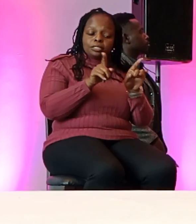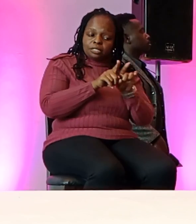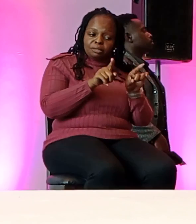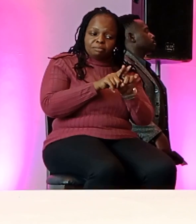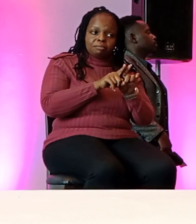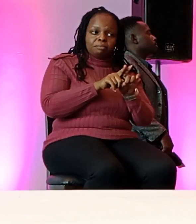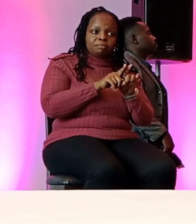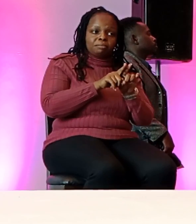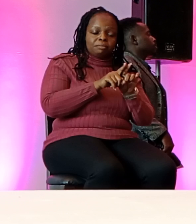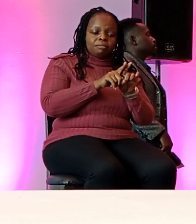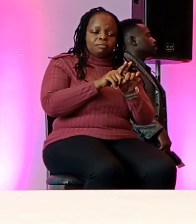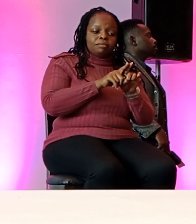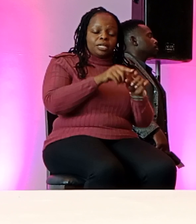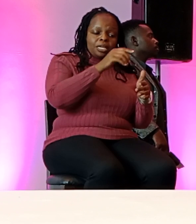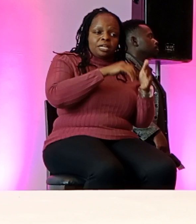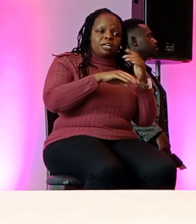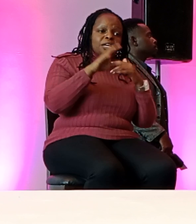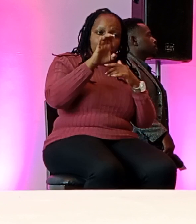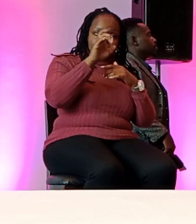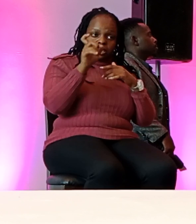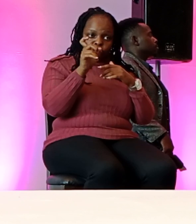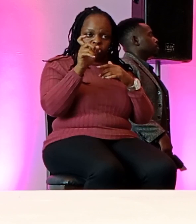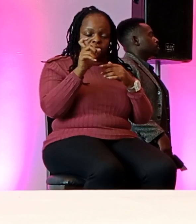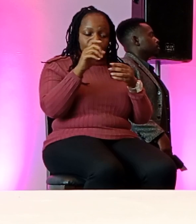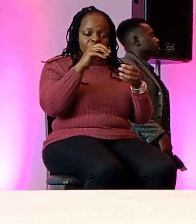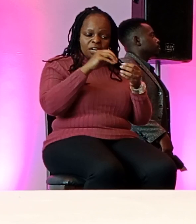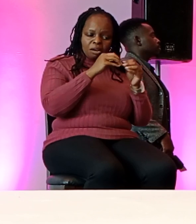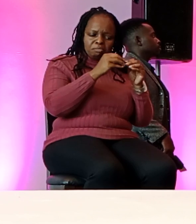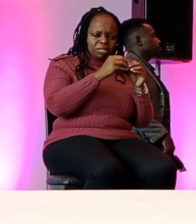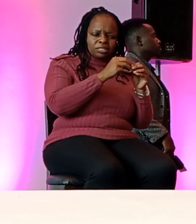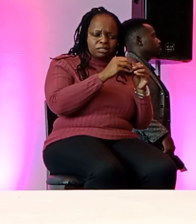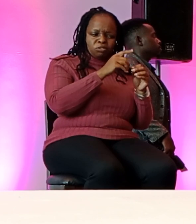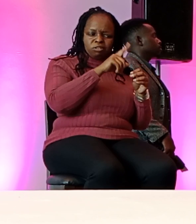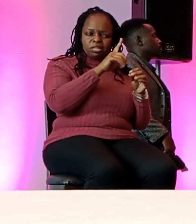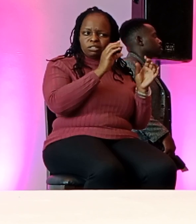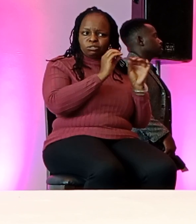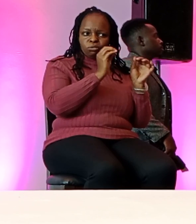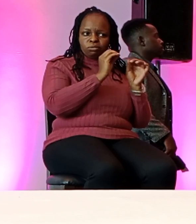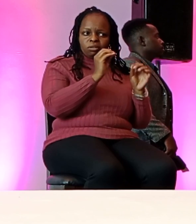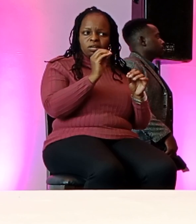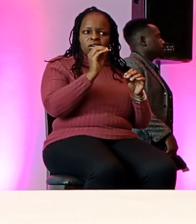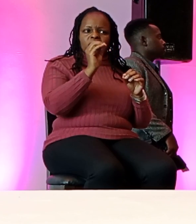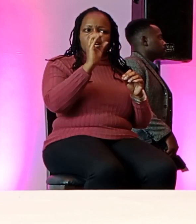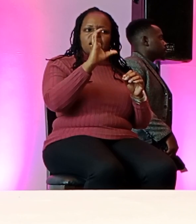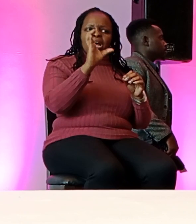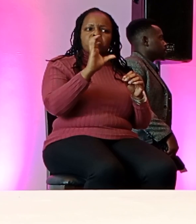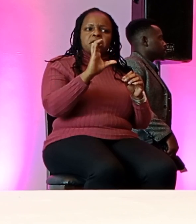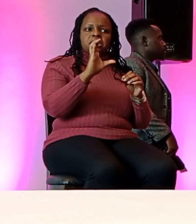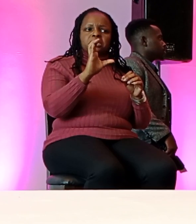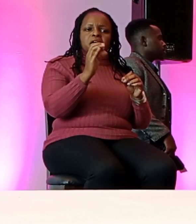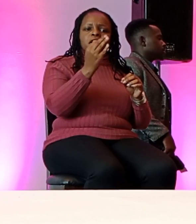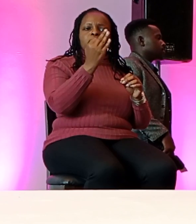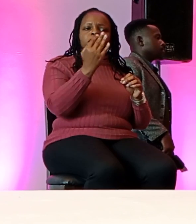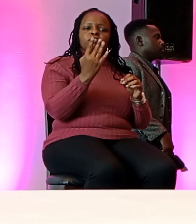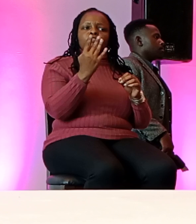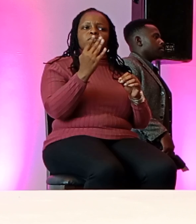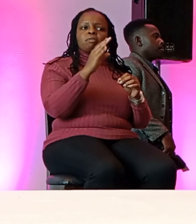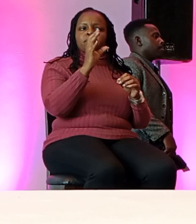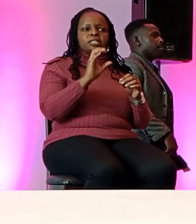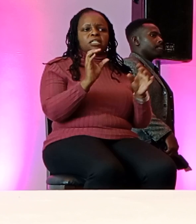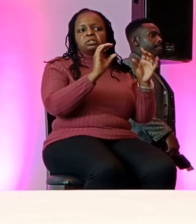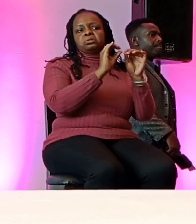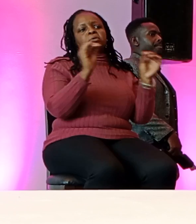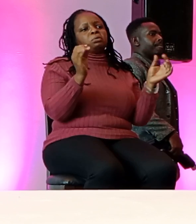Similarly, in the executive, the numbers are not right. Look at cabinet and see whether there is 34%. Clearly